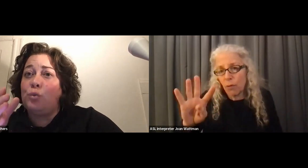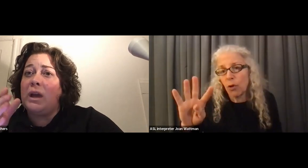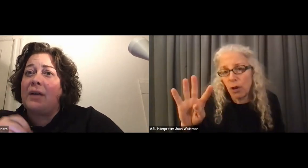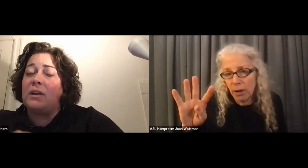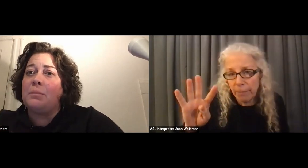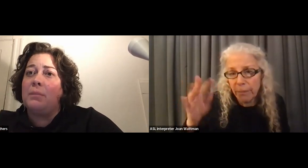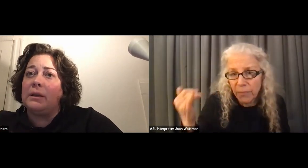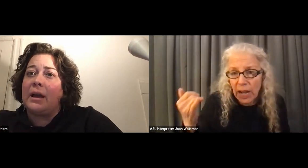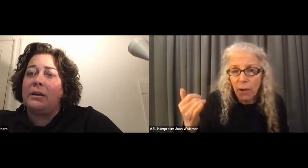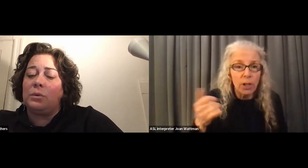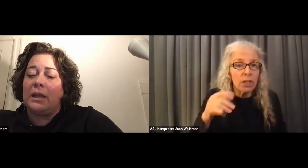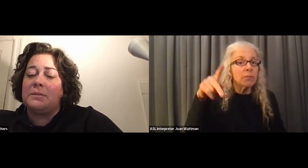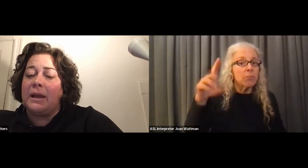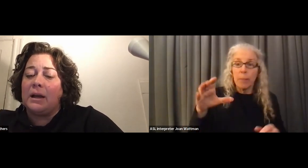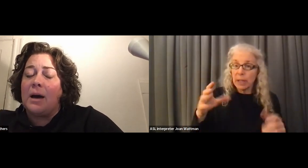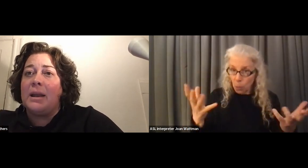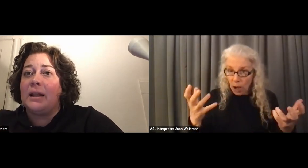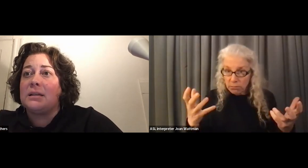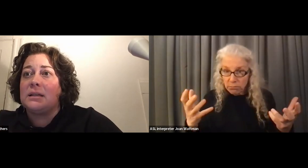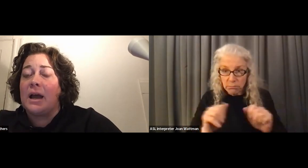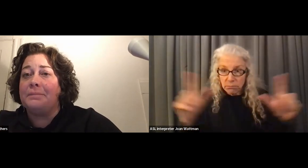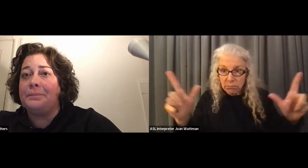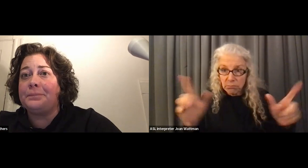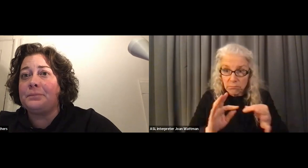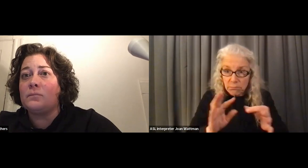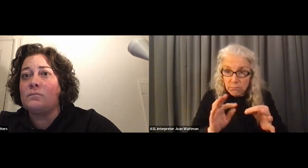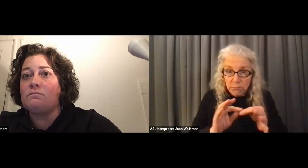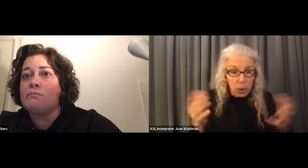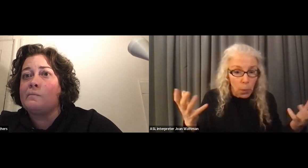So do we have any public that would like to make a comment at this time?